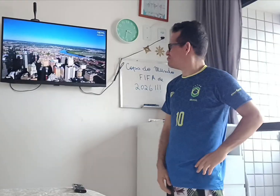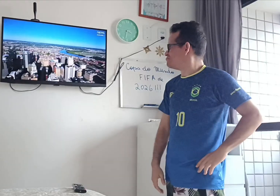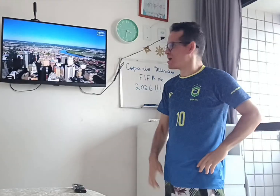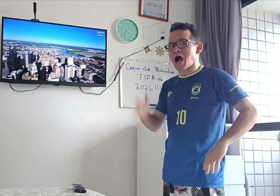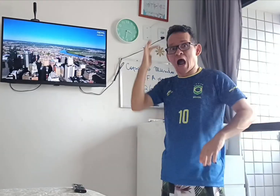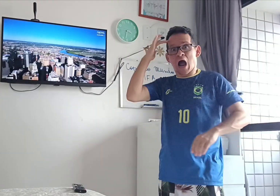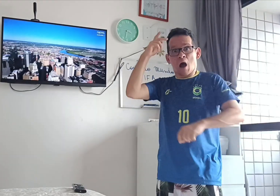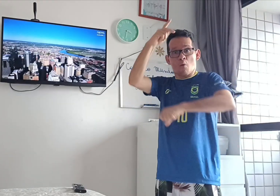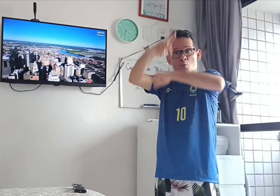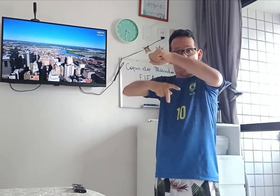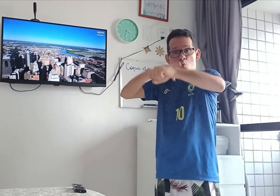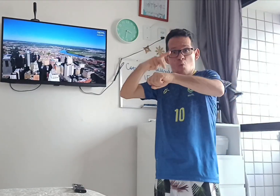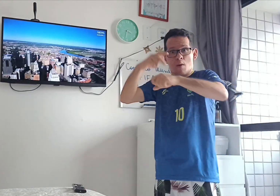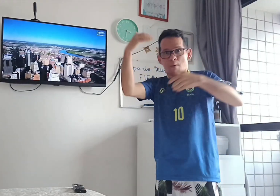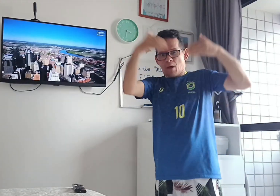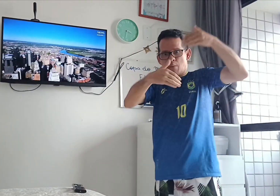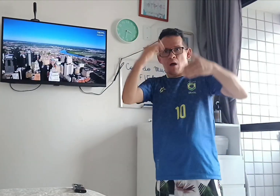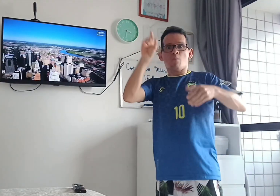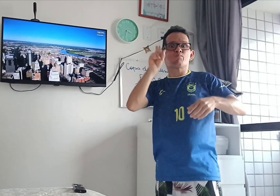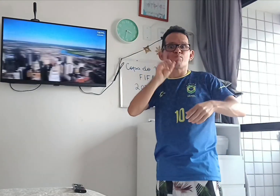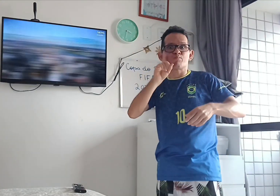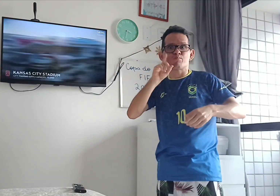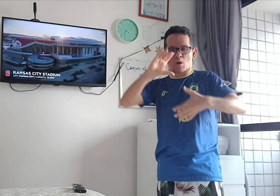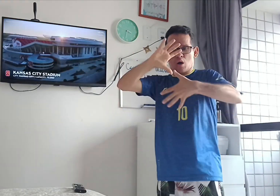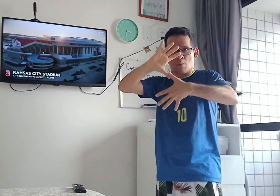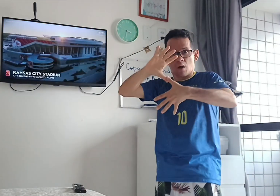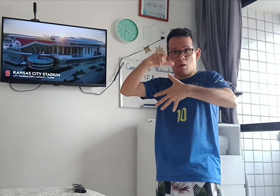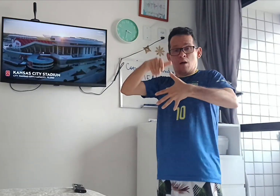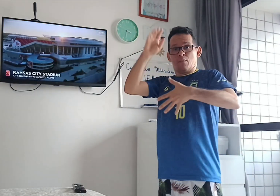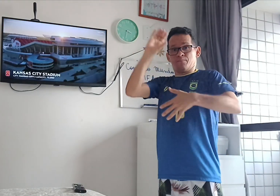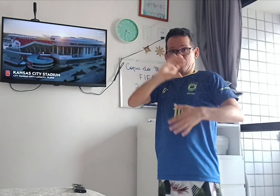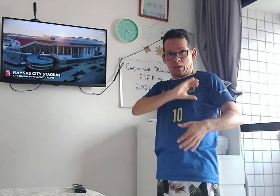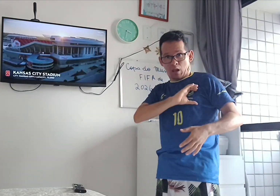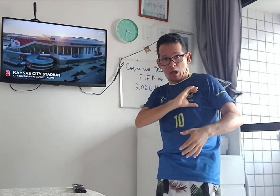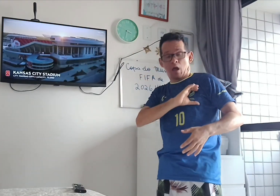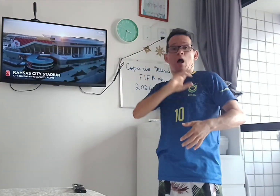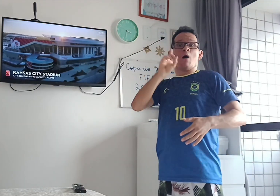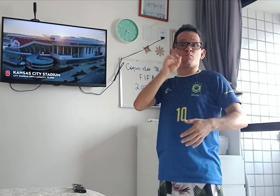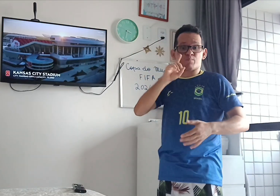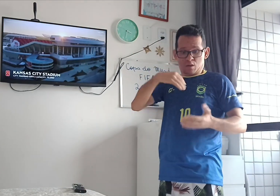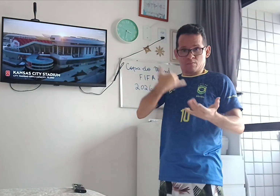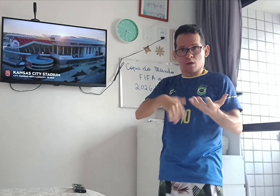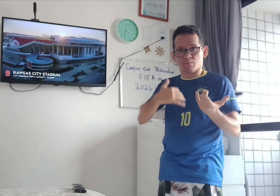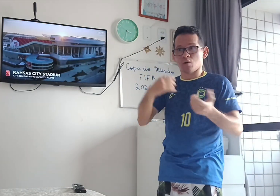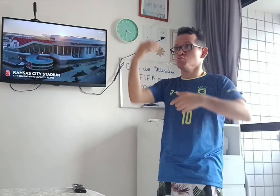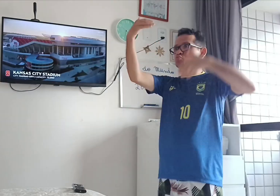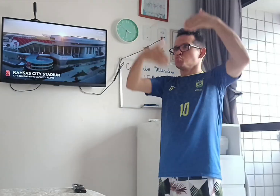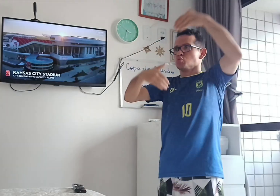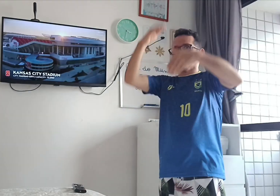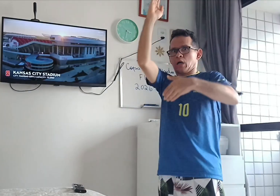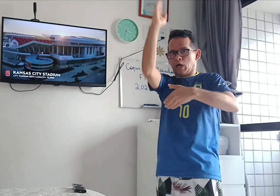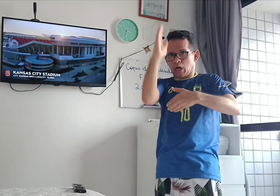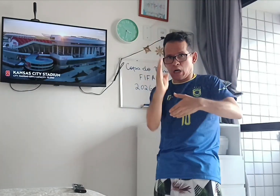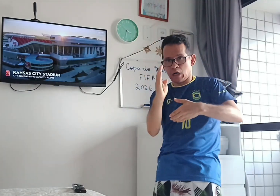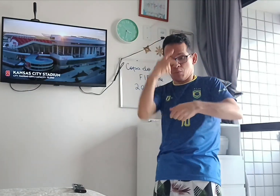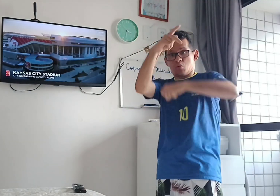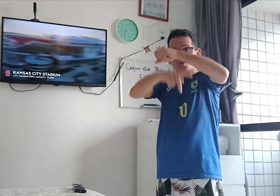over gentle Midwestern hills. Kansas City Stadium, better known as Arrowhead Stadium, is an open,